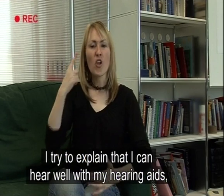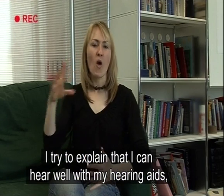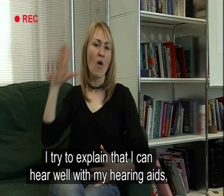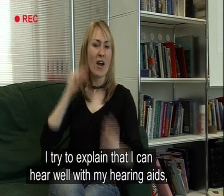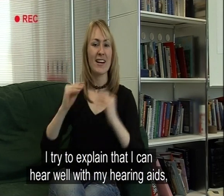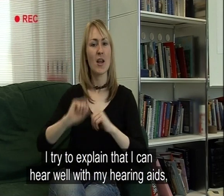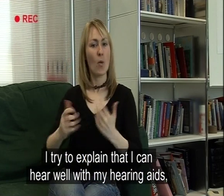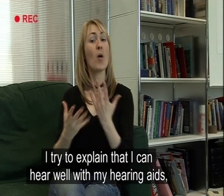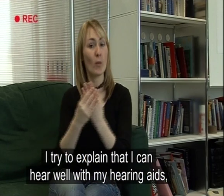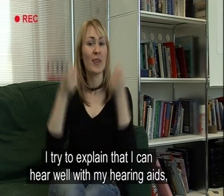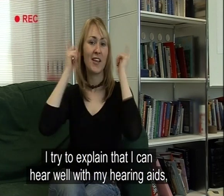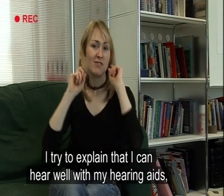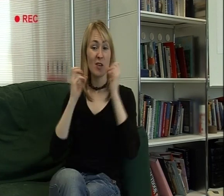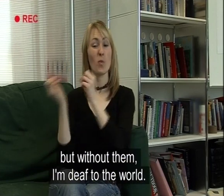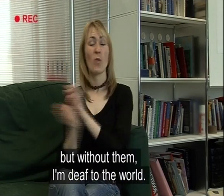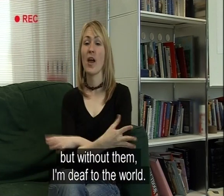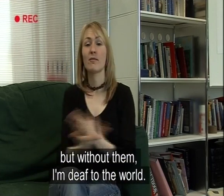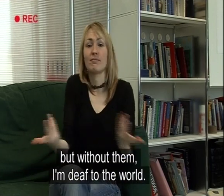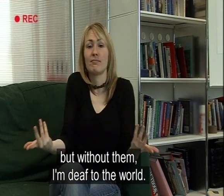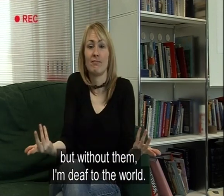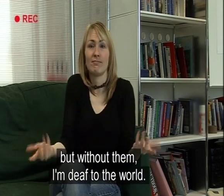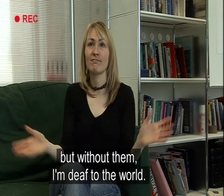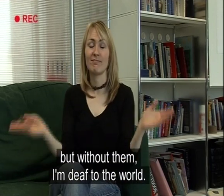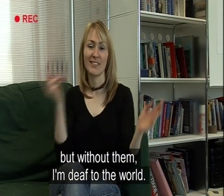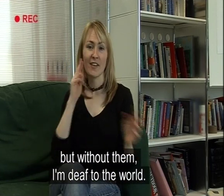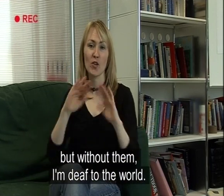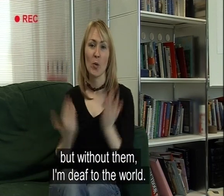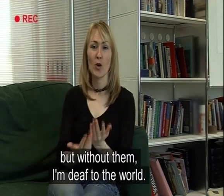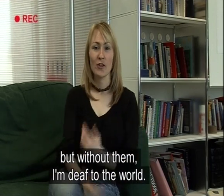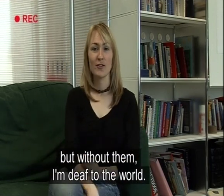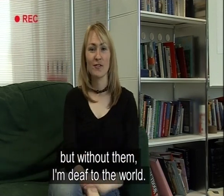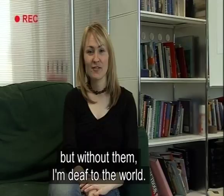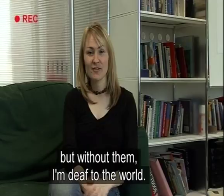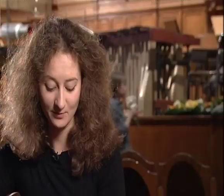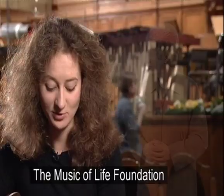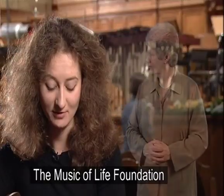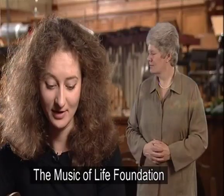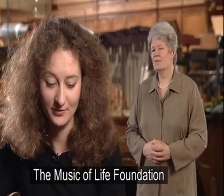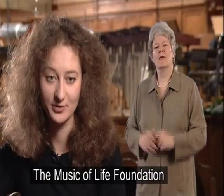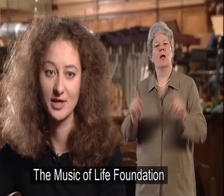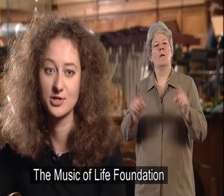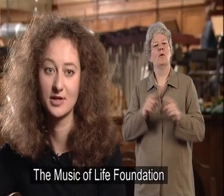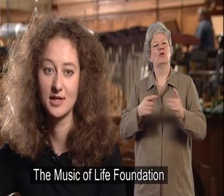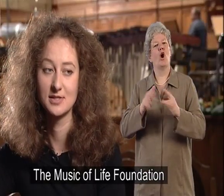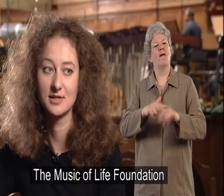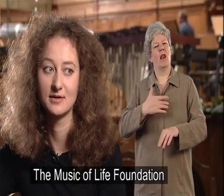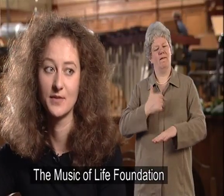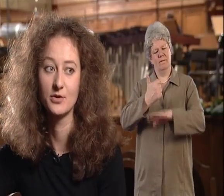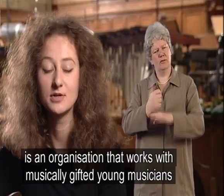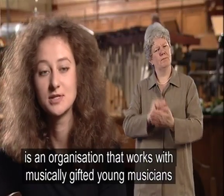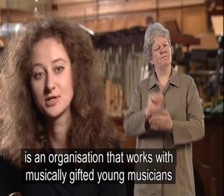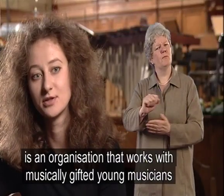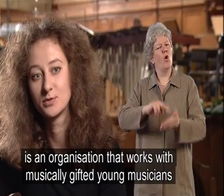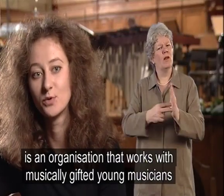that I can hear well with my hearing aids, but without them, I'm deaf to the world. Music of Life Foundation is